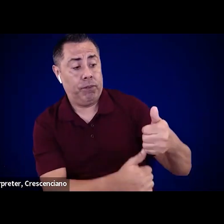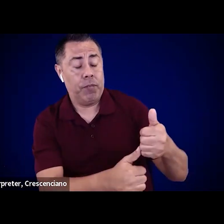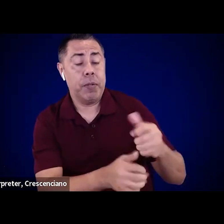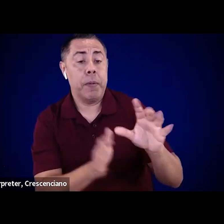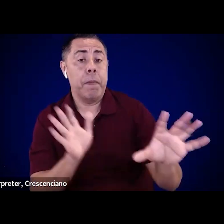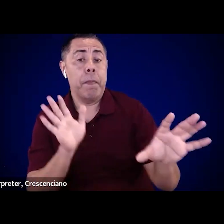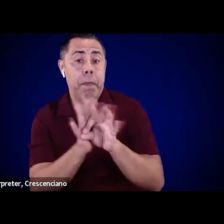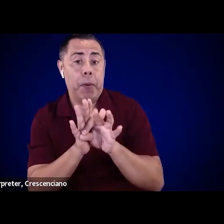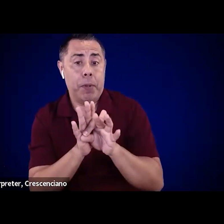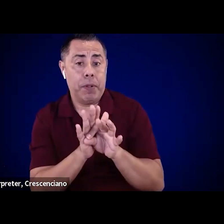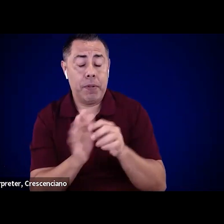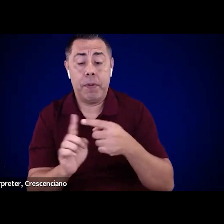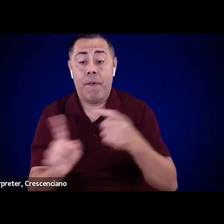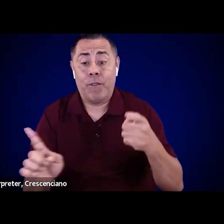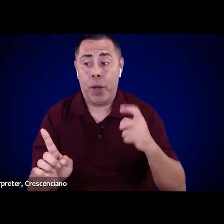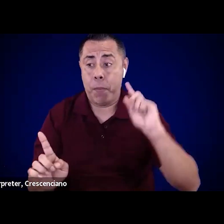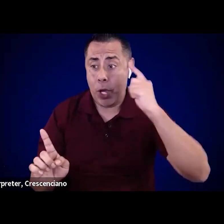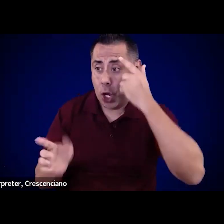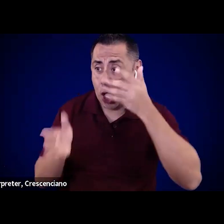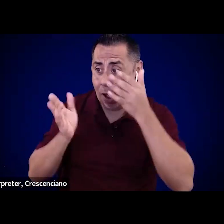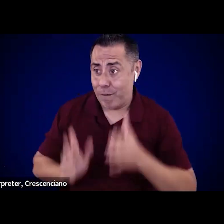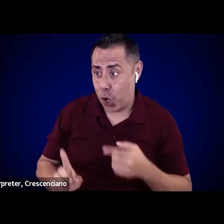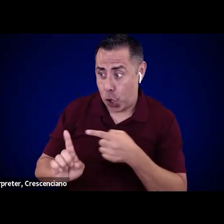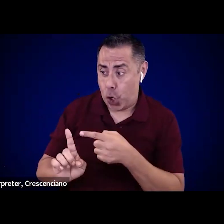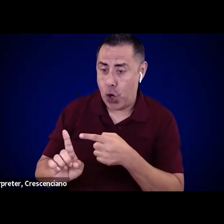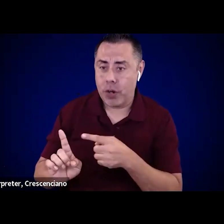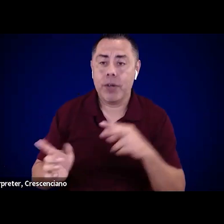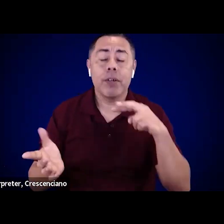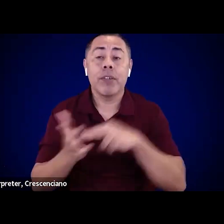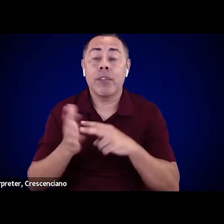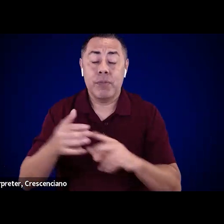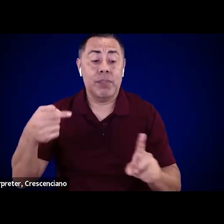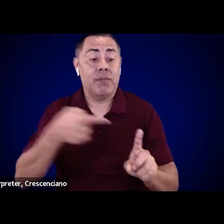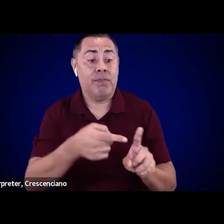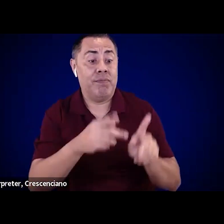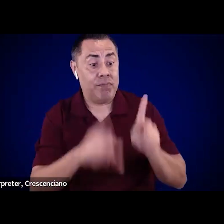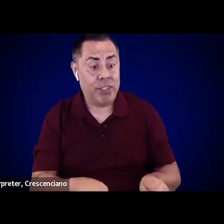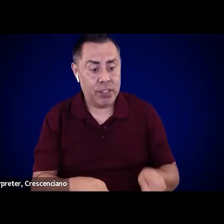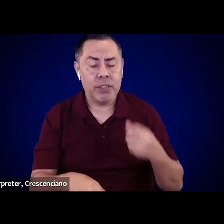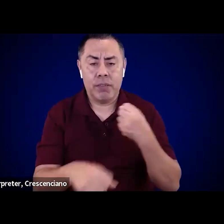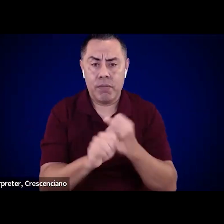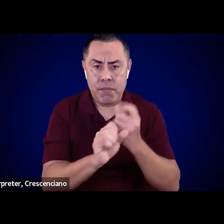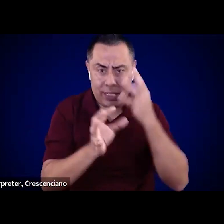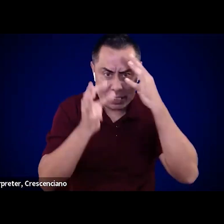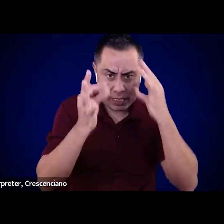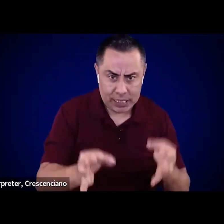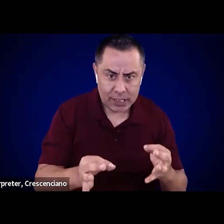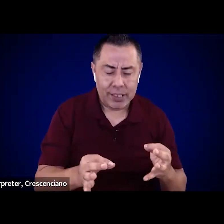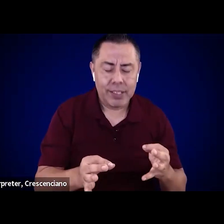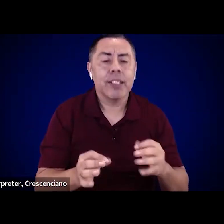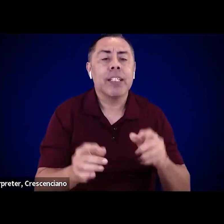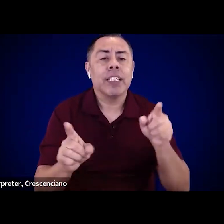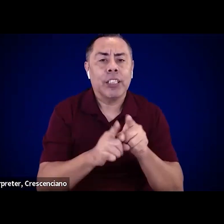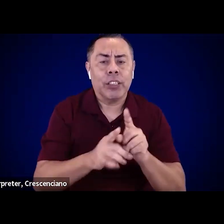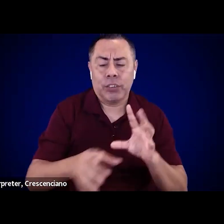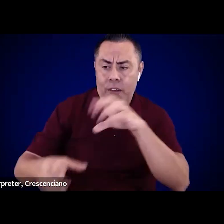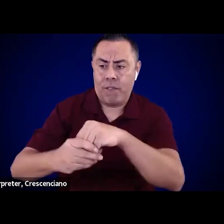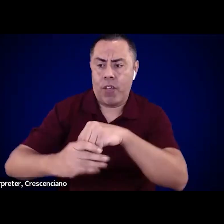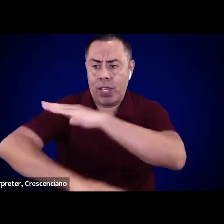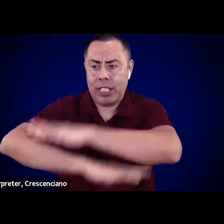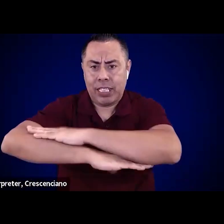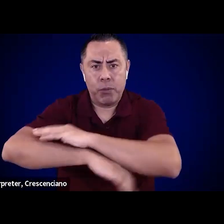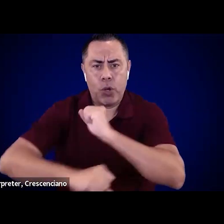we've got a decision maker representing the community sitting at the table when we're designing our